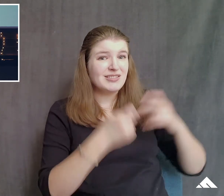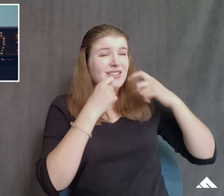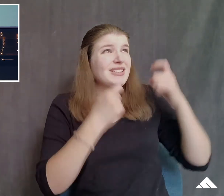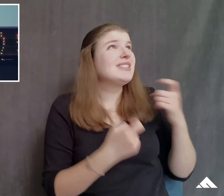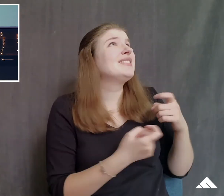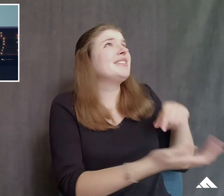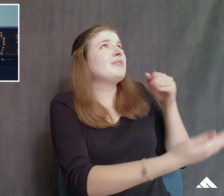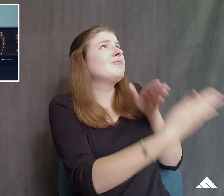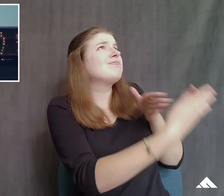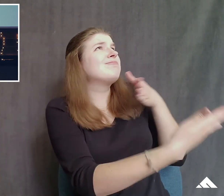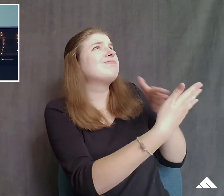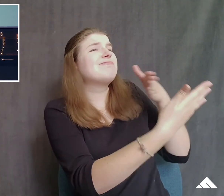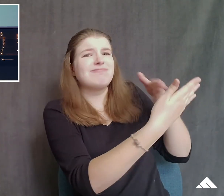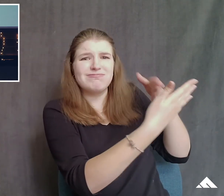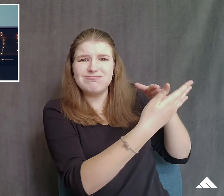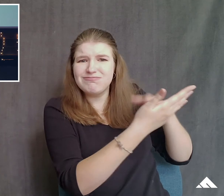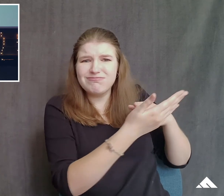gigantic.